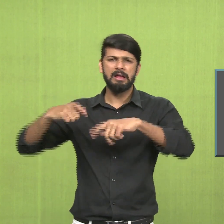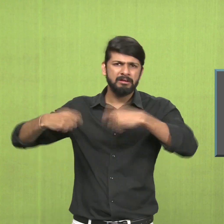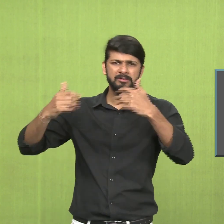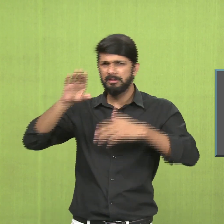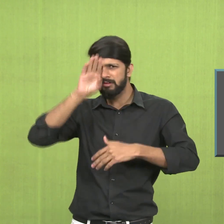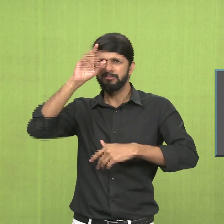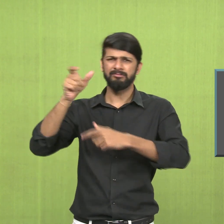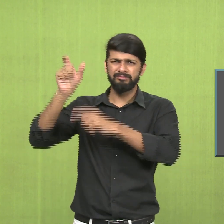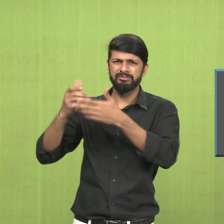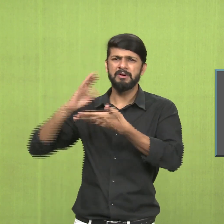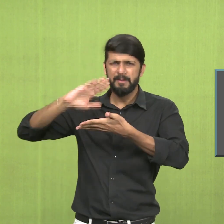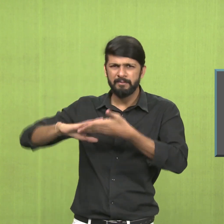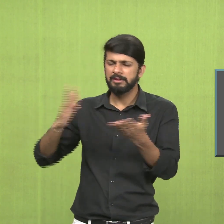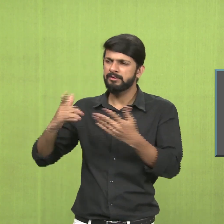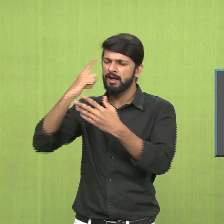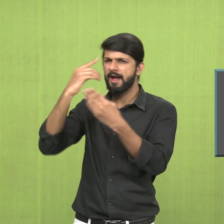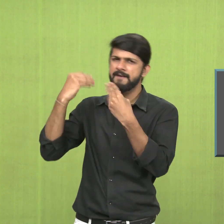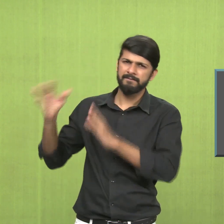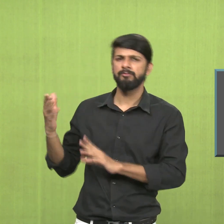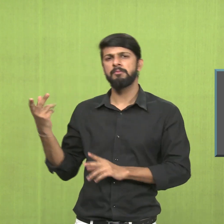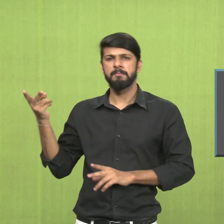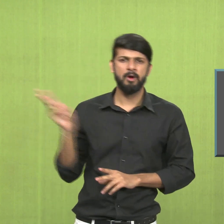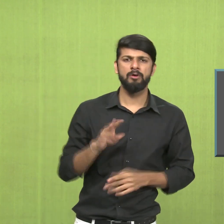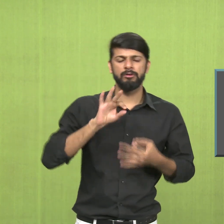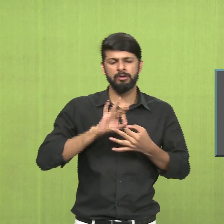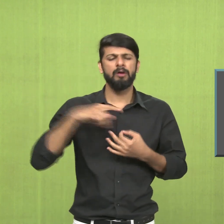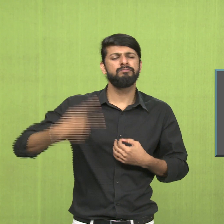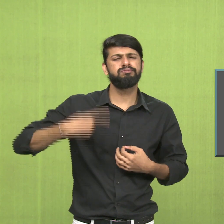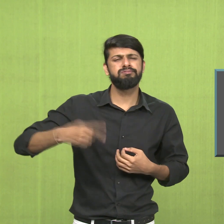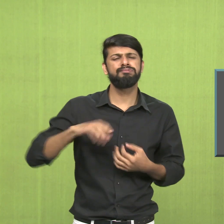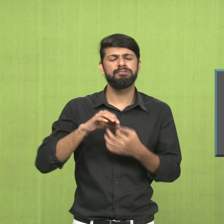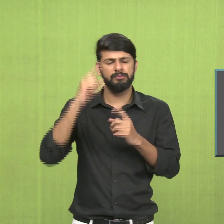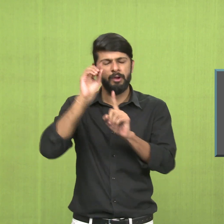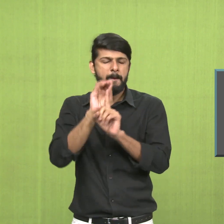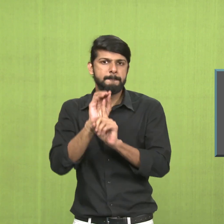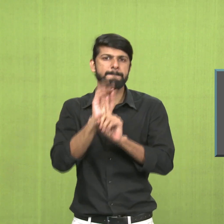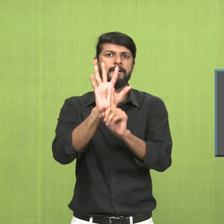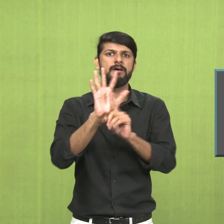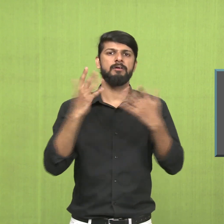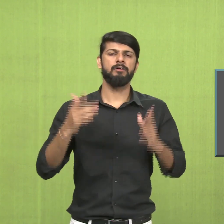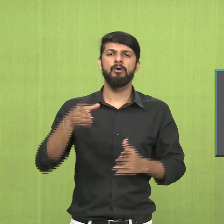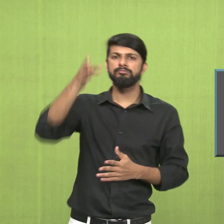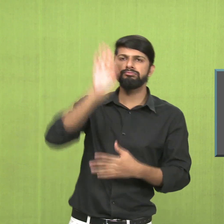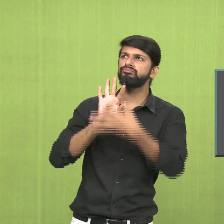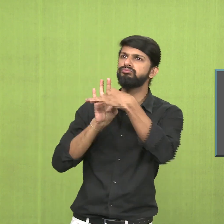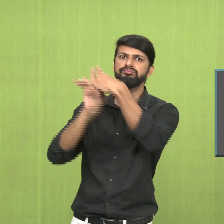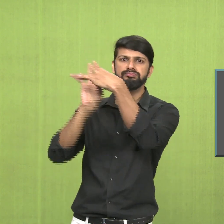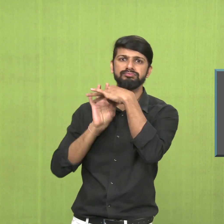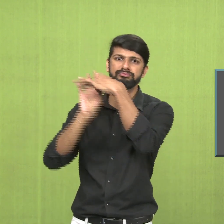Bodhisattva are enlightened beings who are spiritually realized and